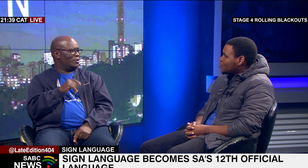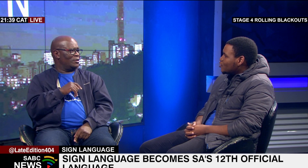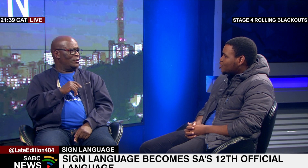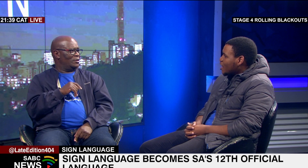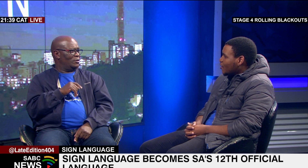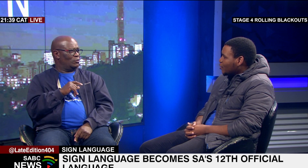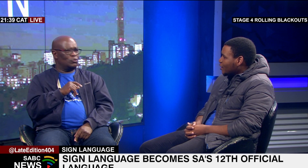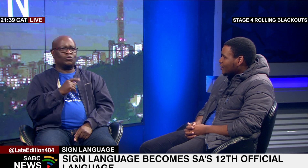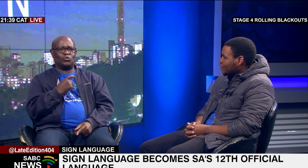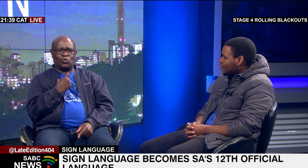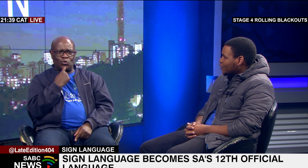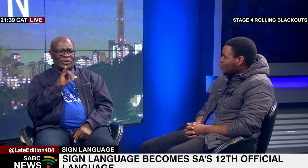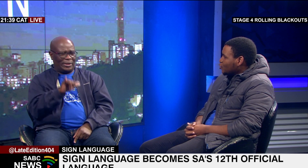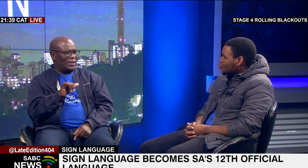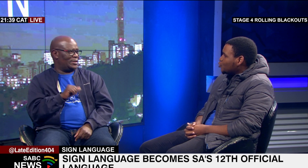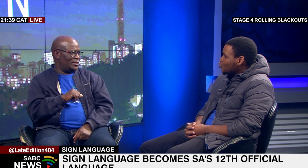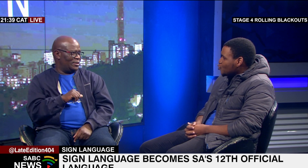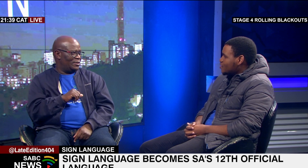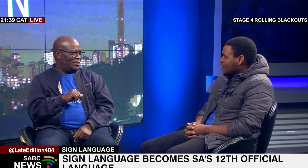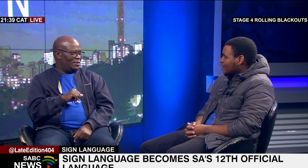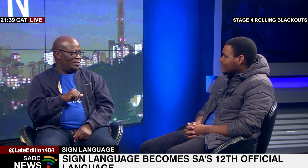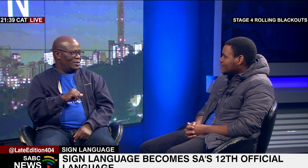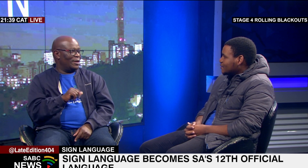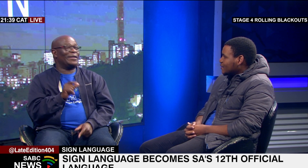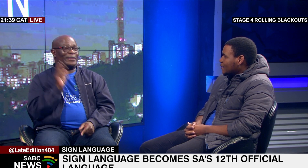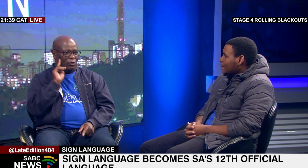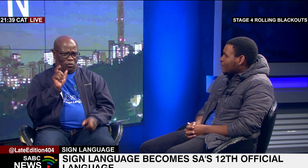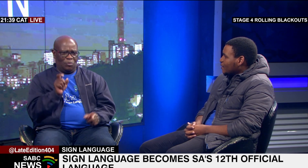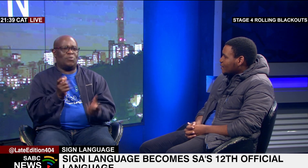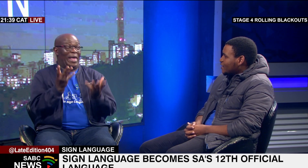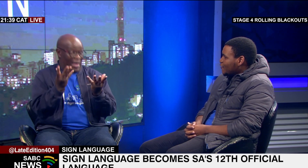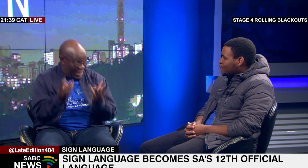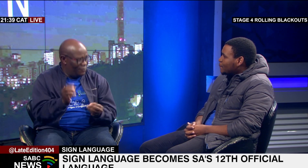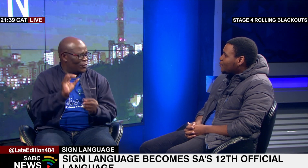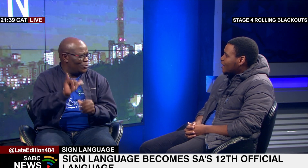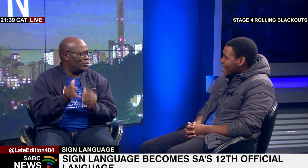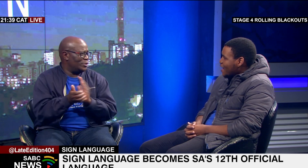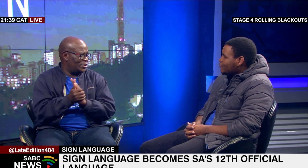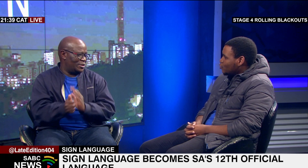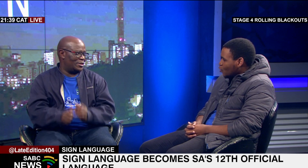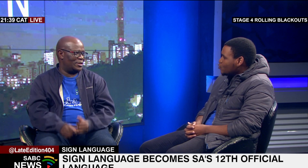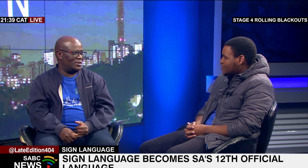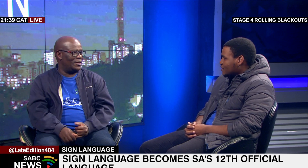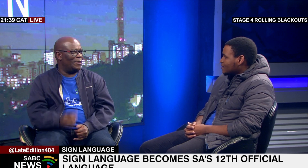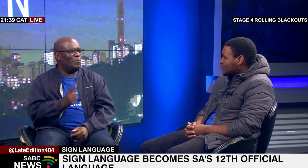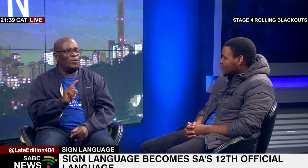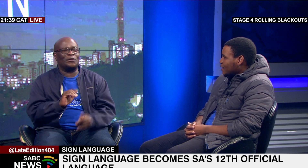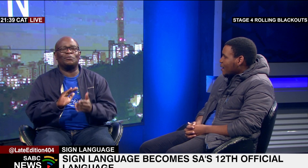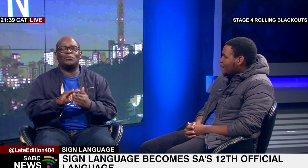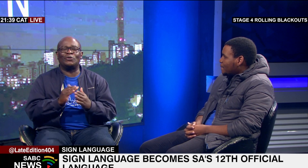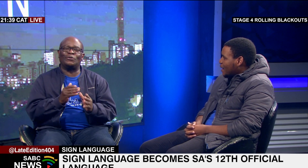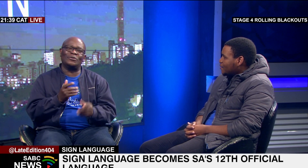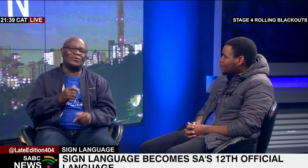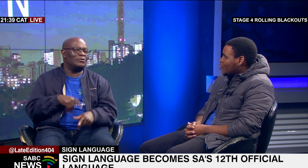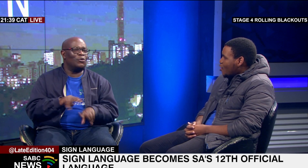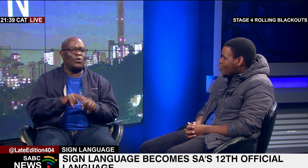not shy away to use that. Deaf people have those skills, but